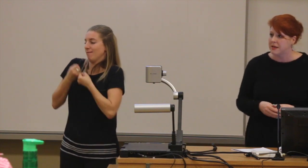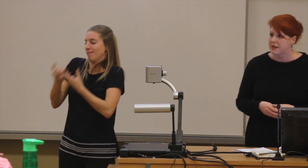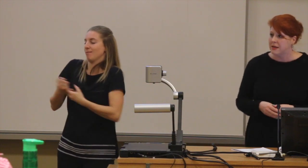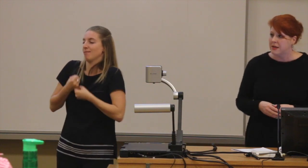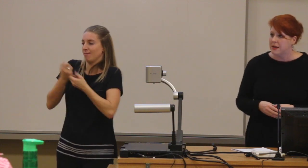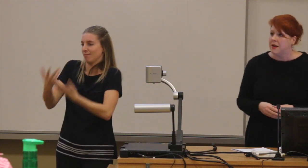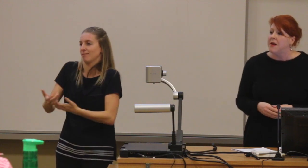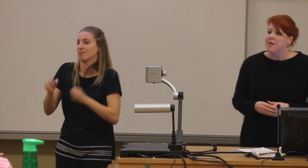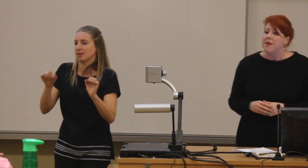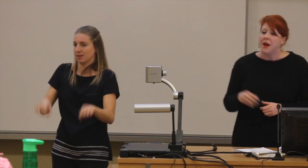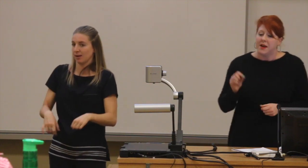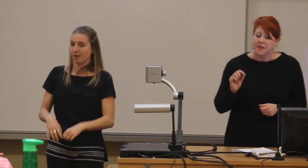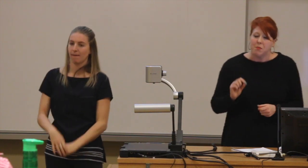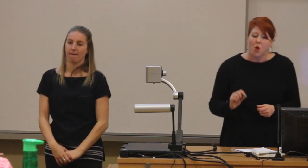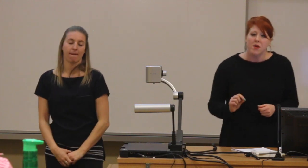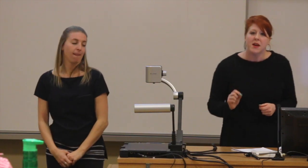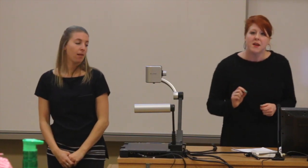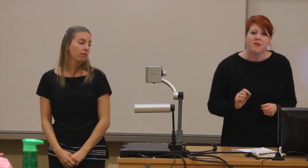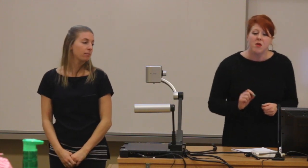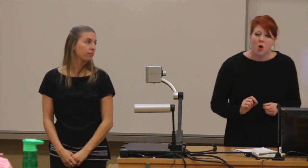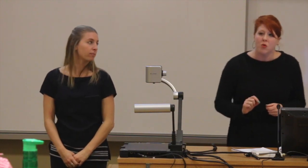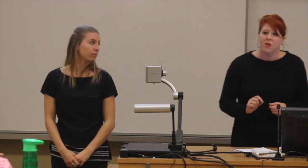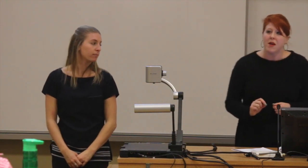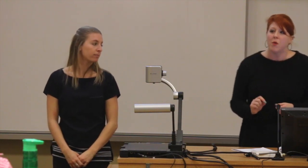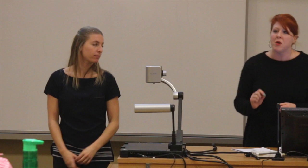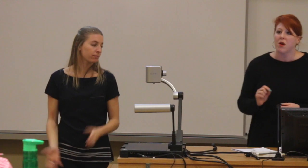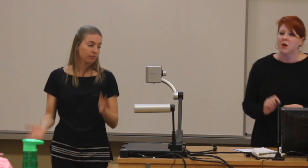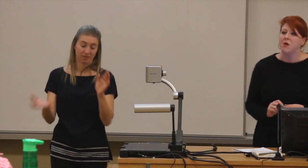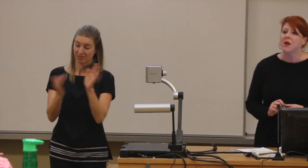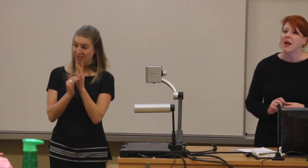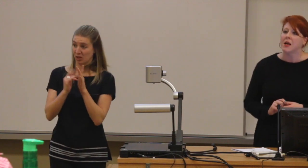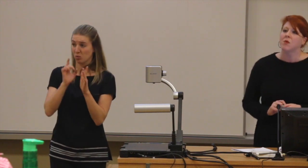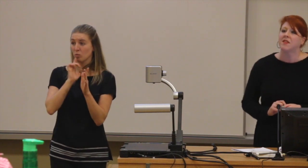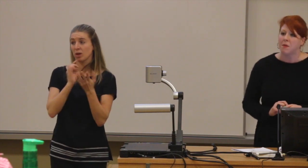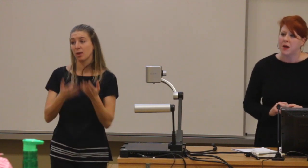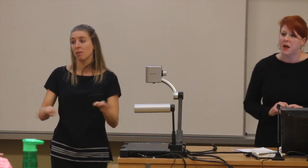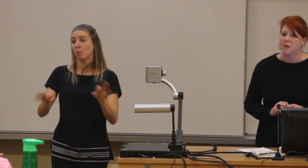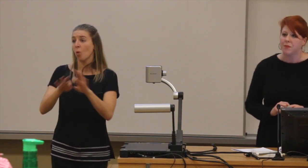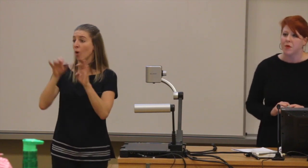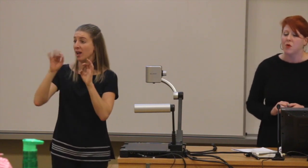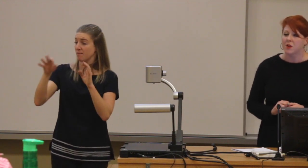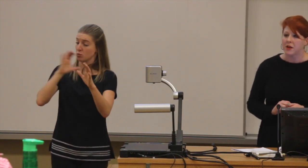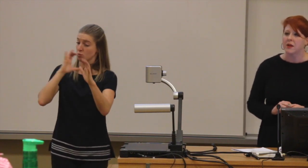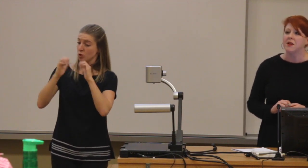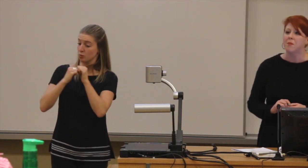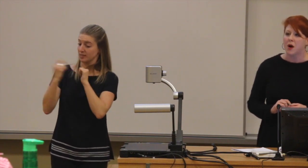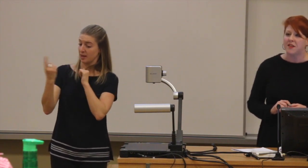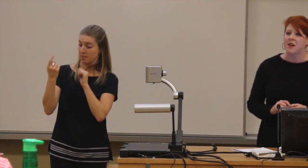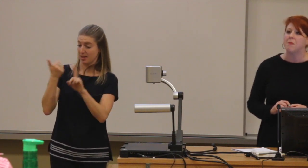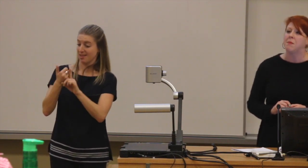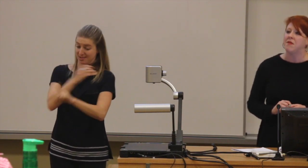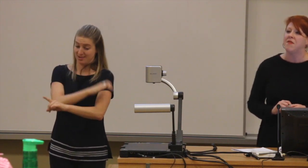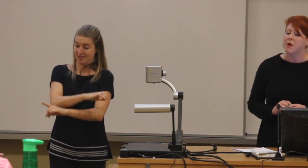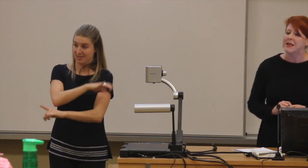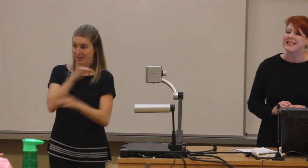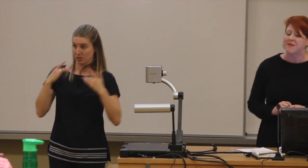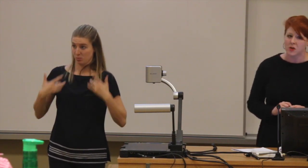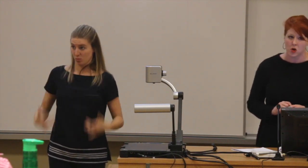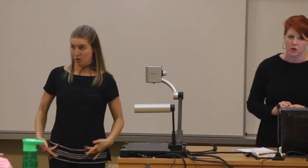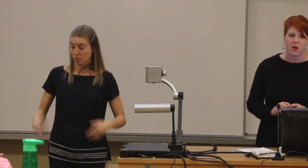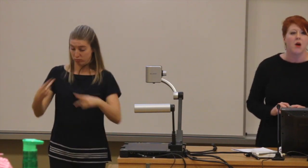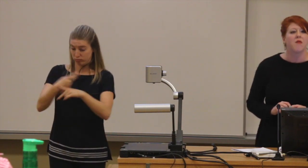at. It's important again to note that when you are communicating with somebody who is clinically depressed, it may be